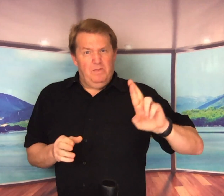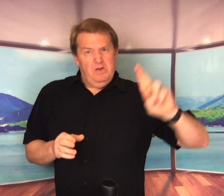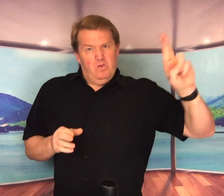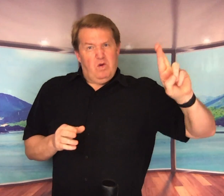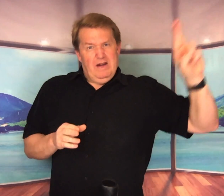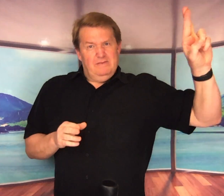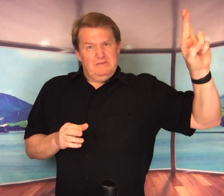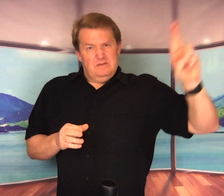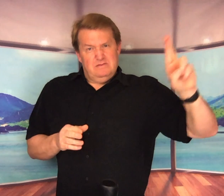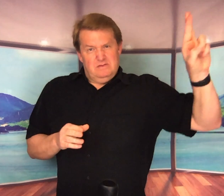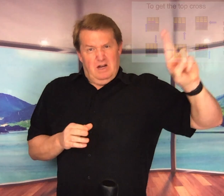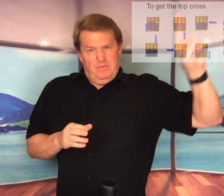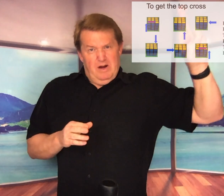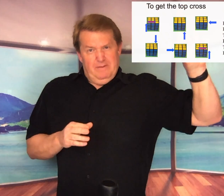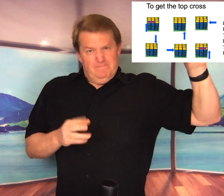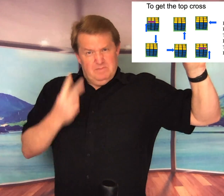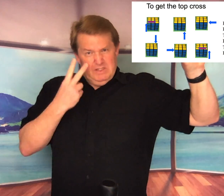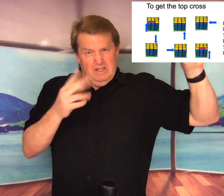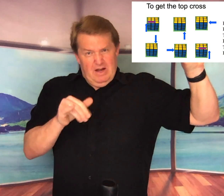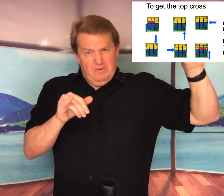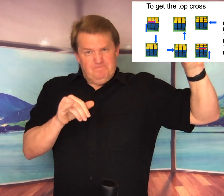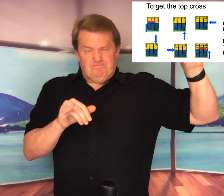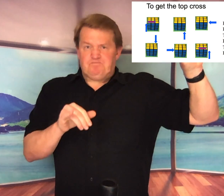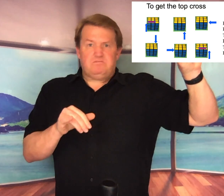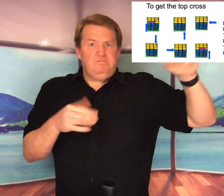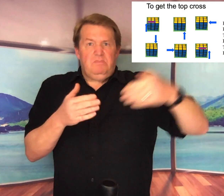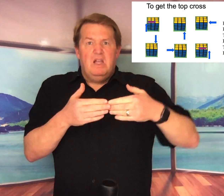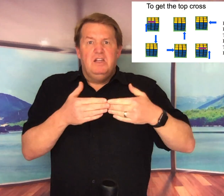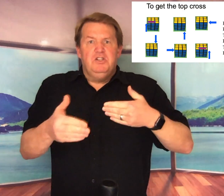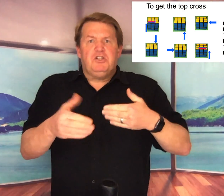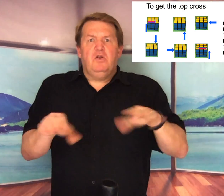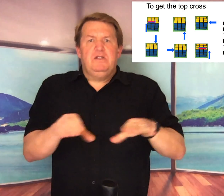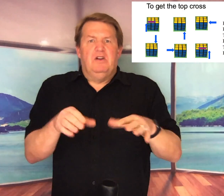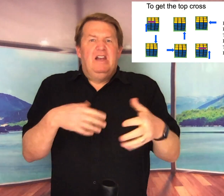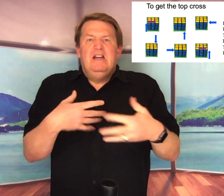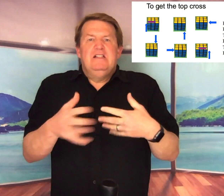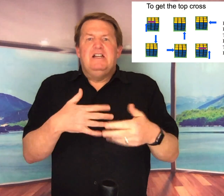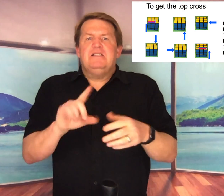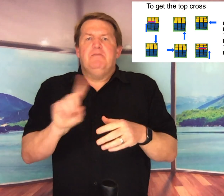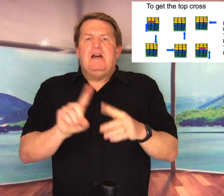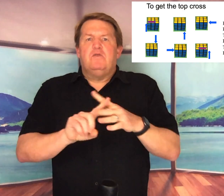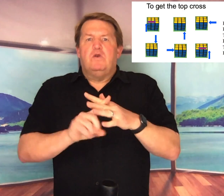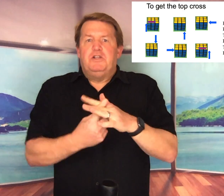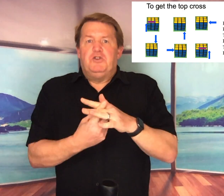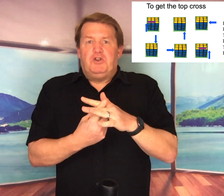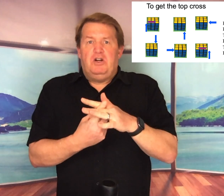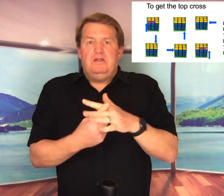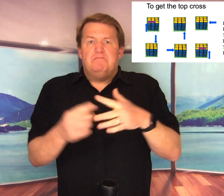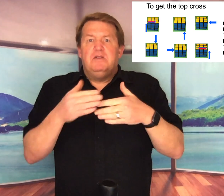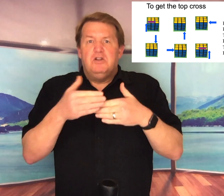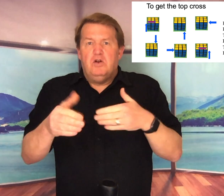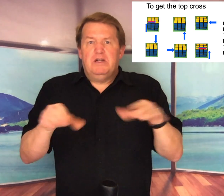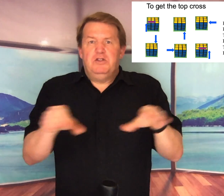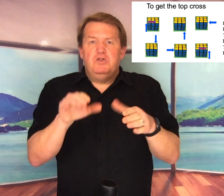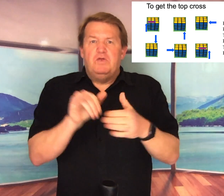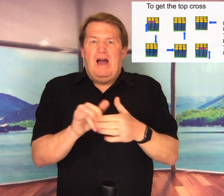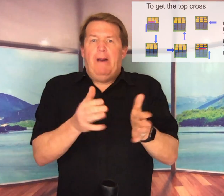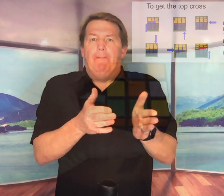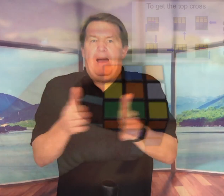the right, top right? See that one? You just go ahead and do it. Doesn't matter where you start, you go ahead and do that pattern.